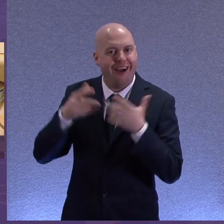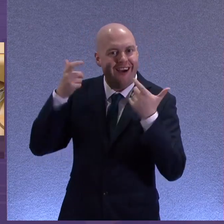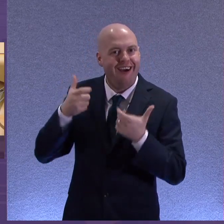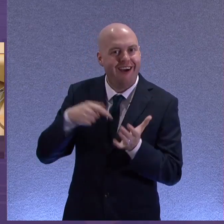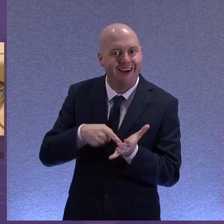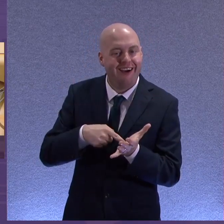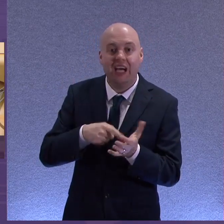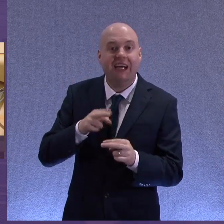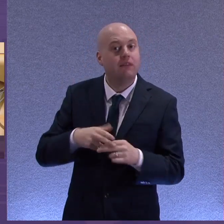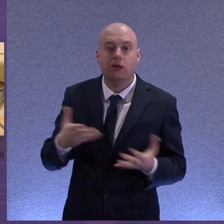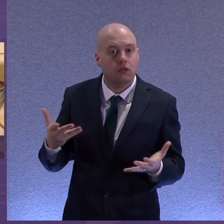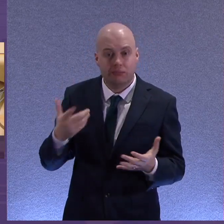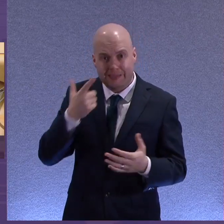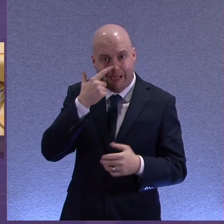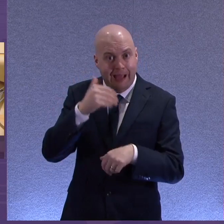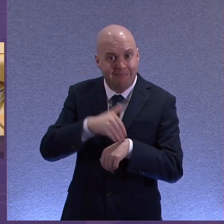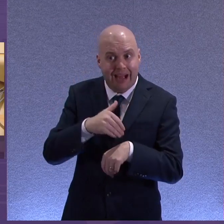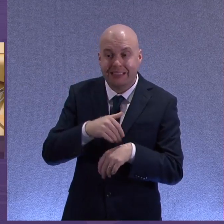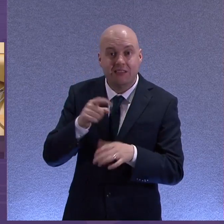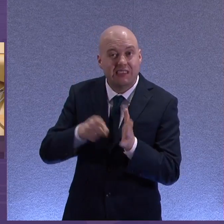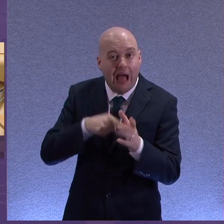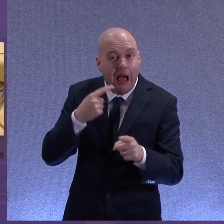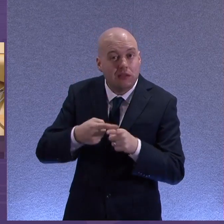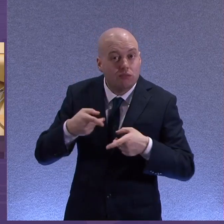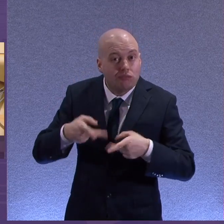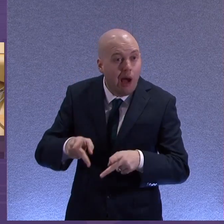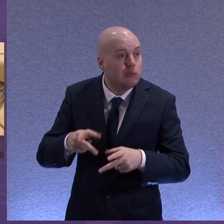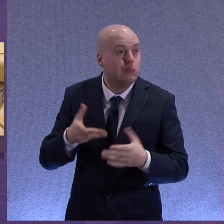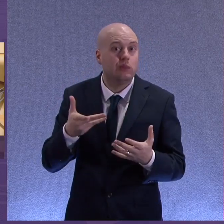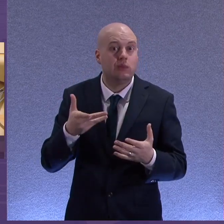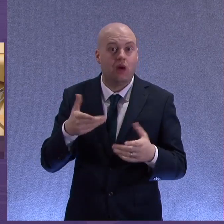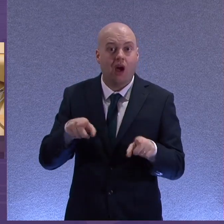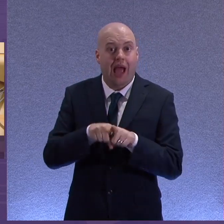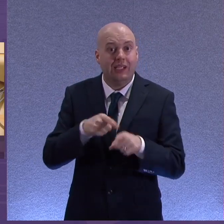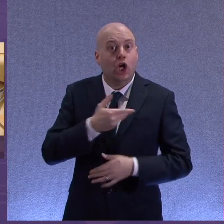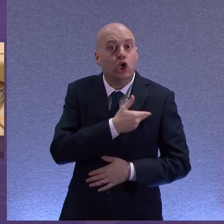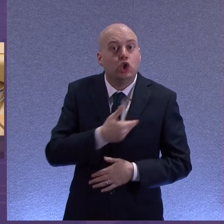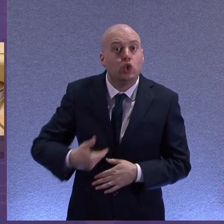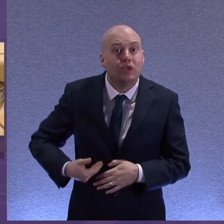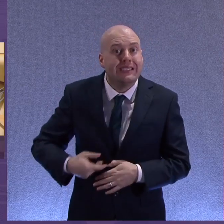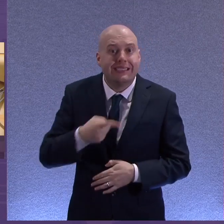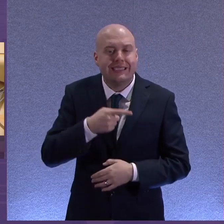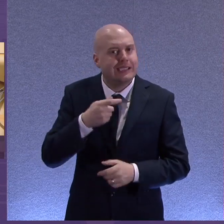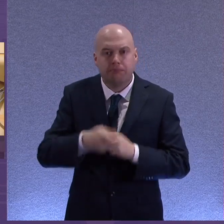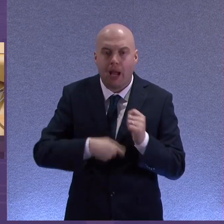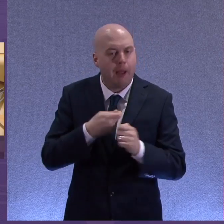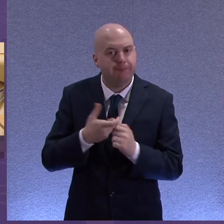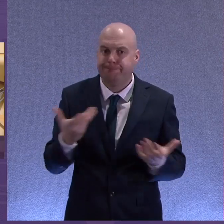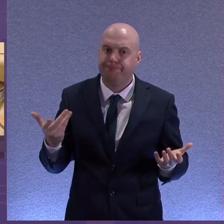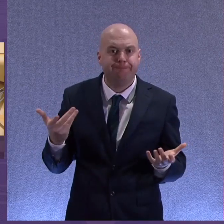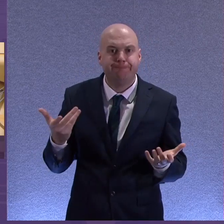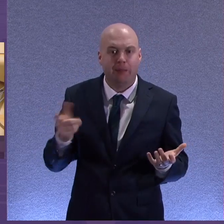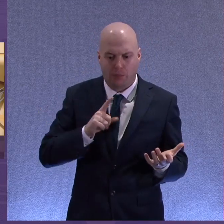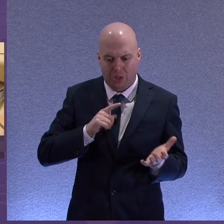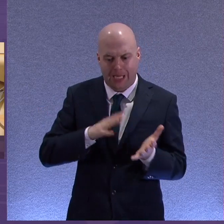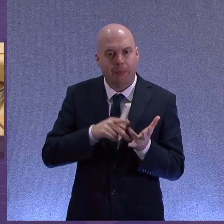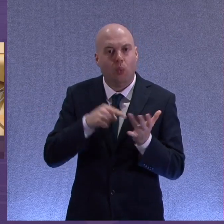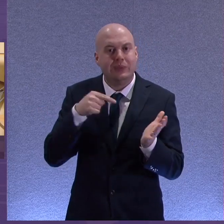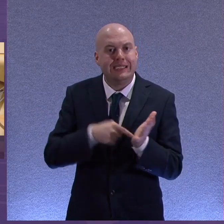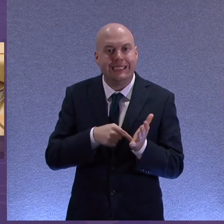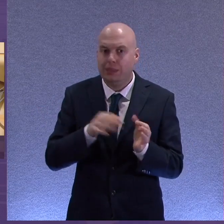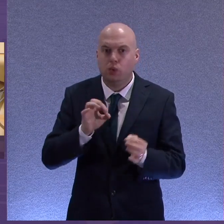an impact on them being able to tax their vehicle and also invalidate their insurance if they no longer have a valid